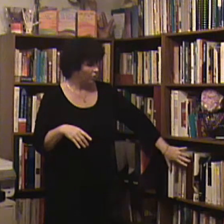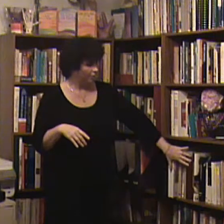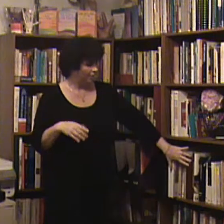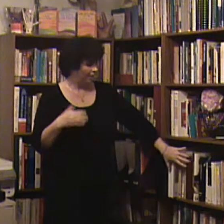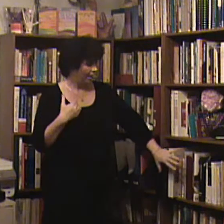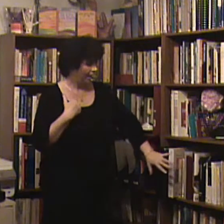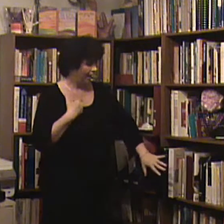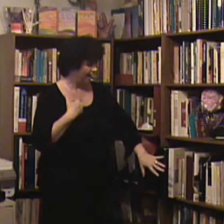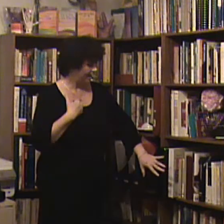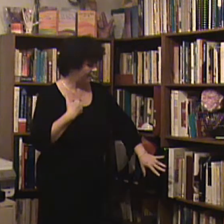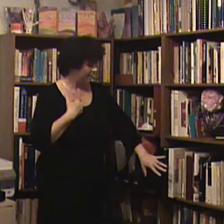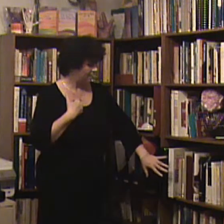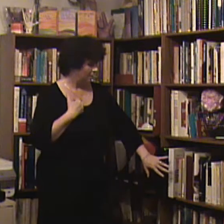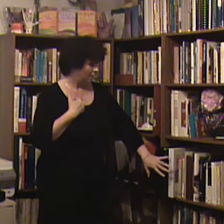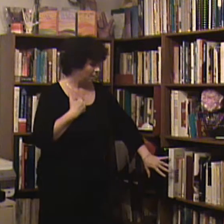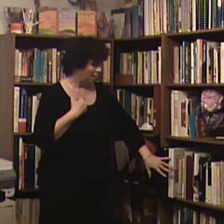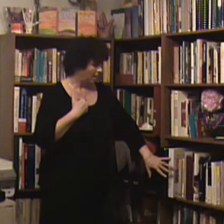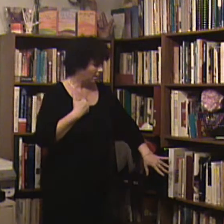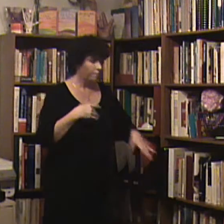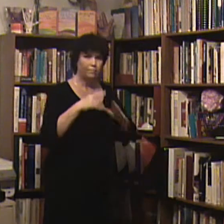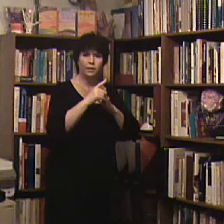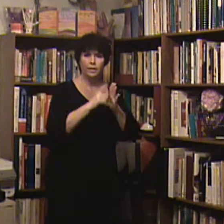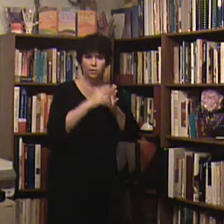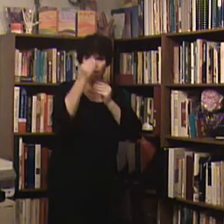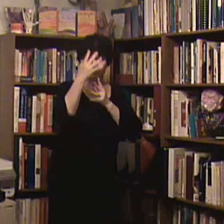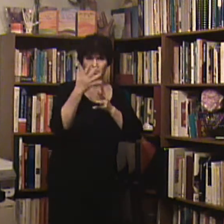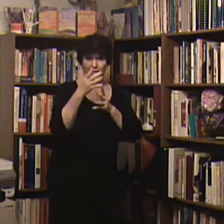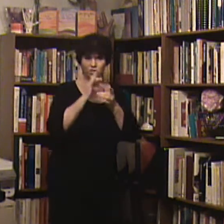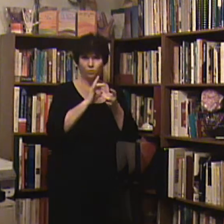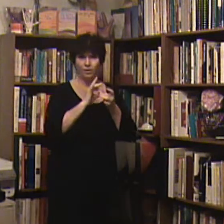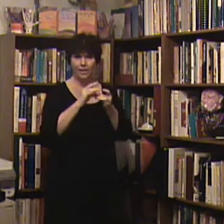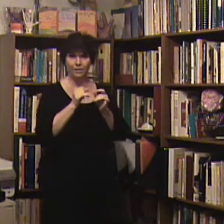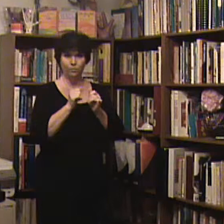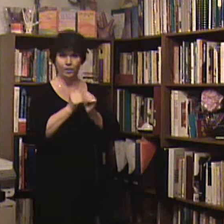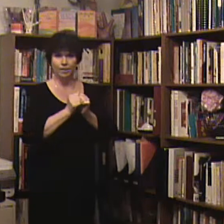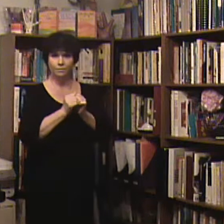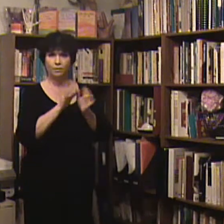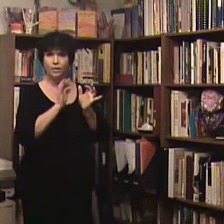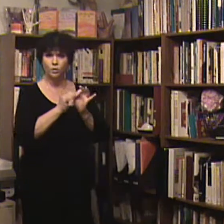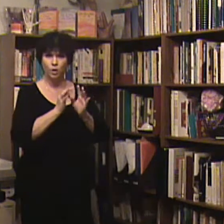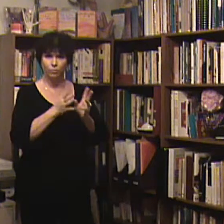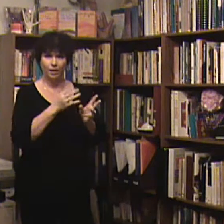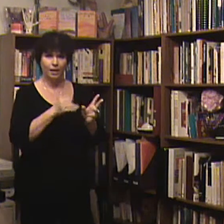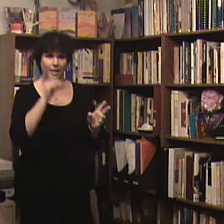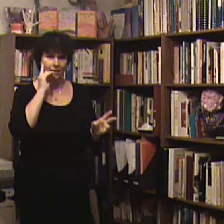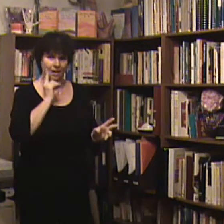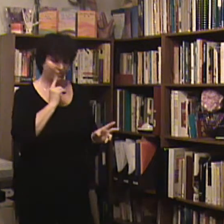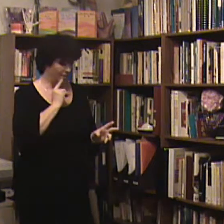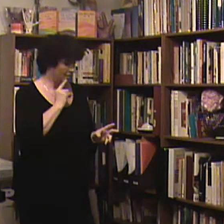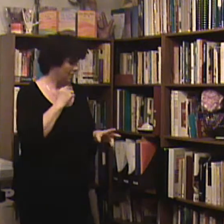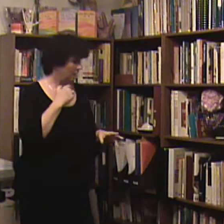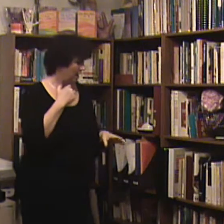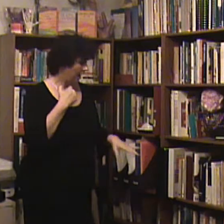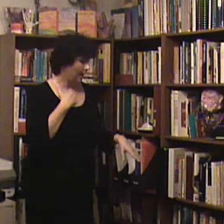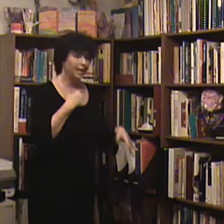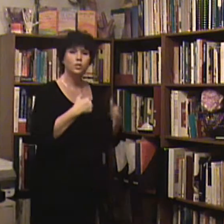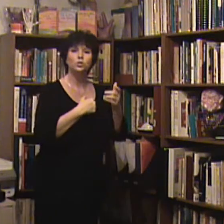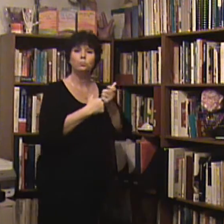here has the legal information related with interpreting and deafness and